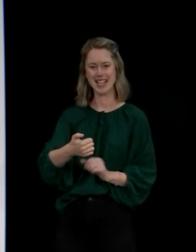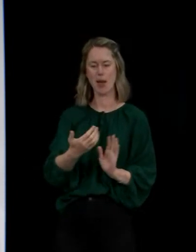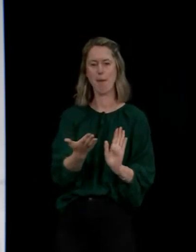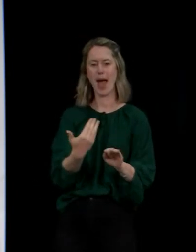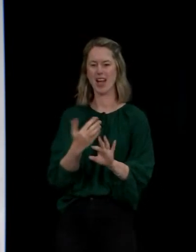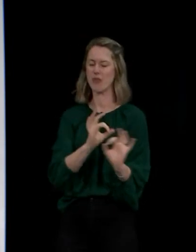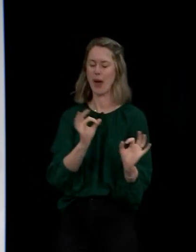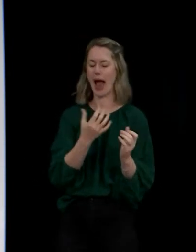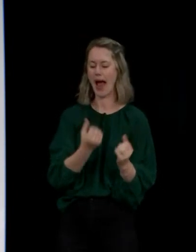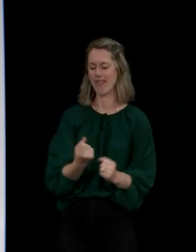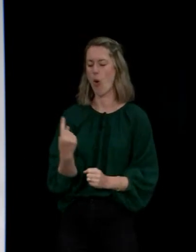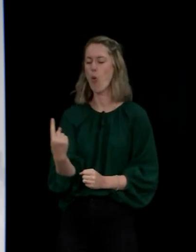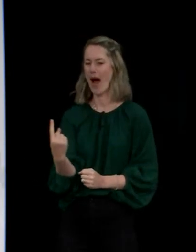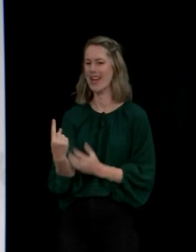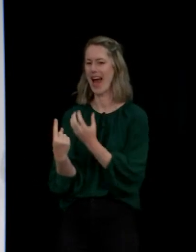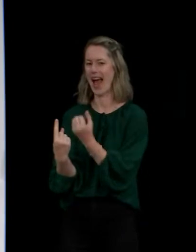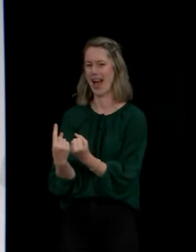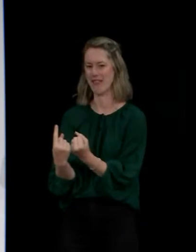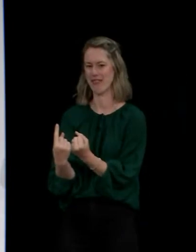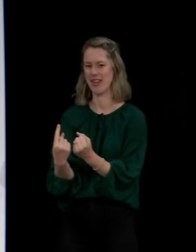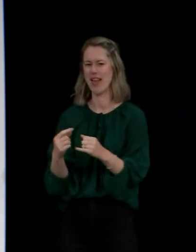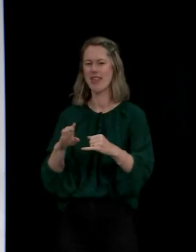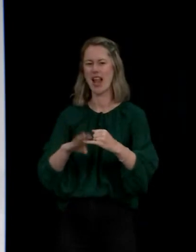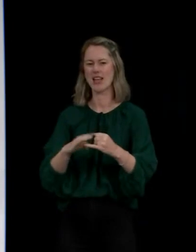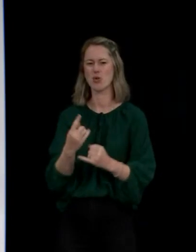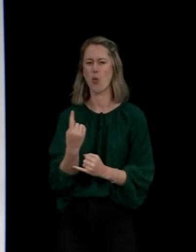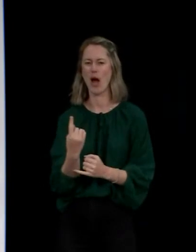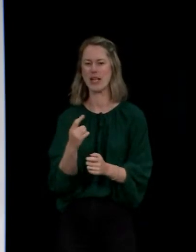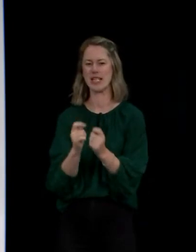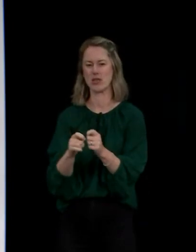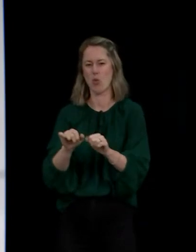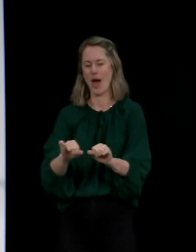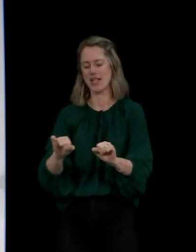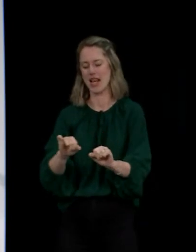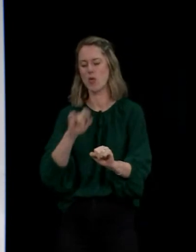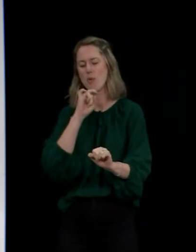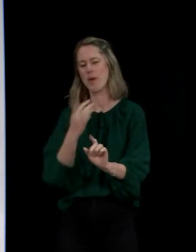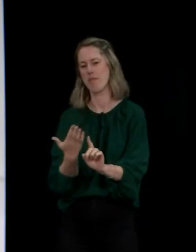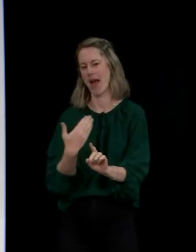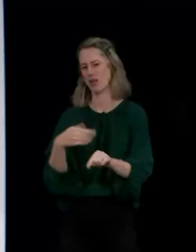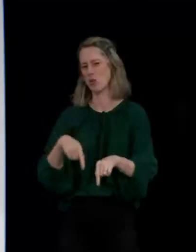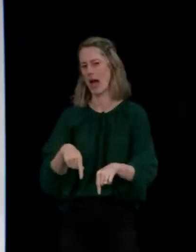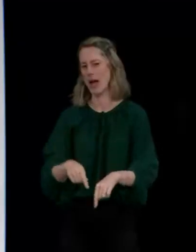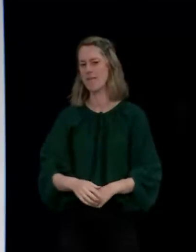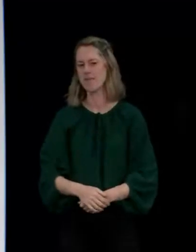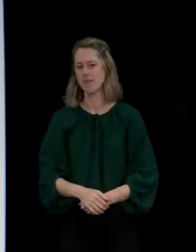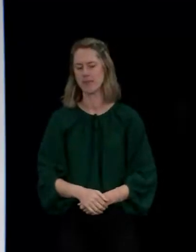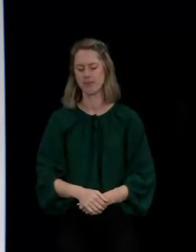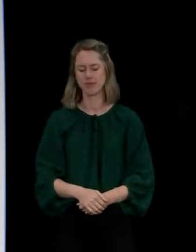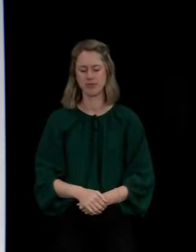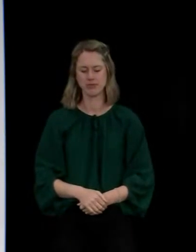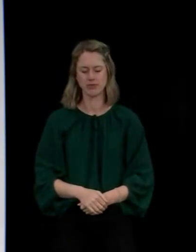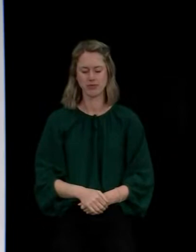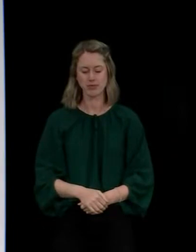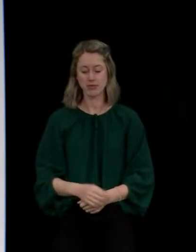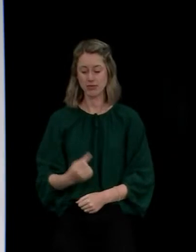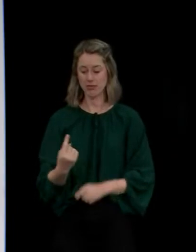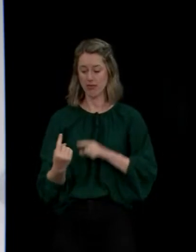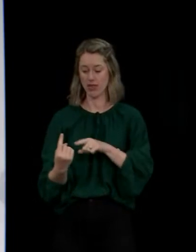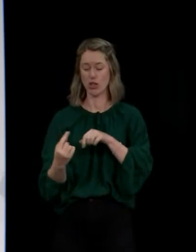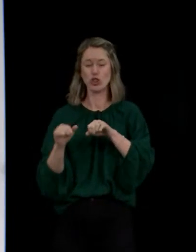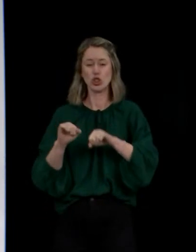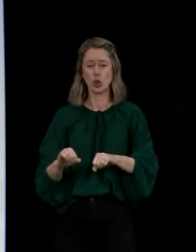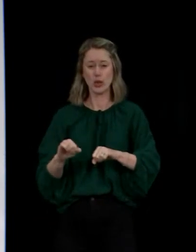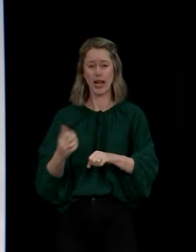been returned, this 1 positive result, and the final outstanding test is expected to be done today. The student was